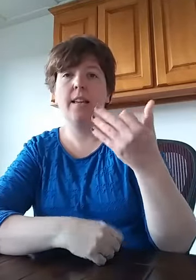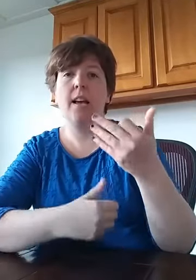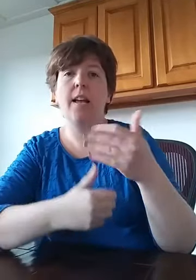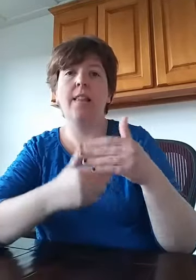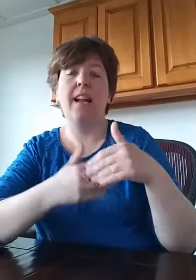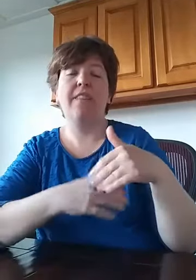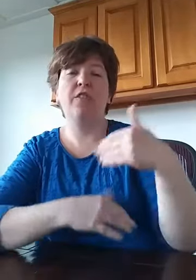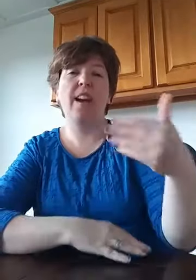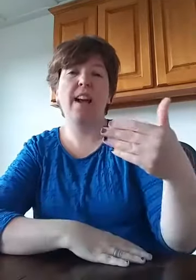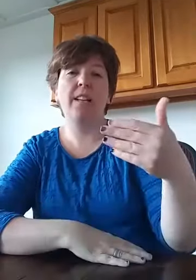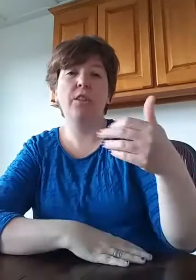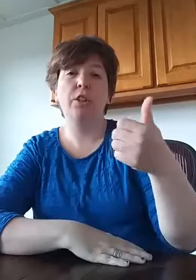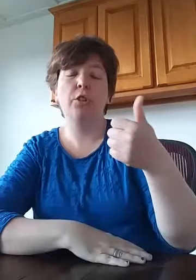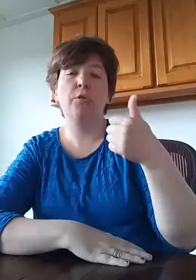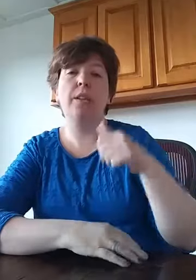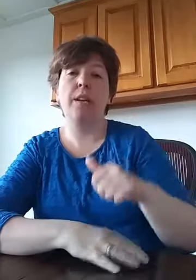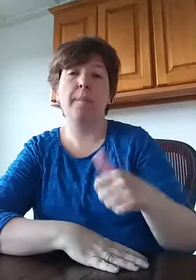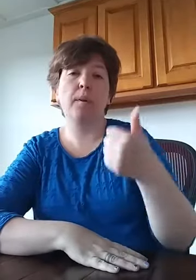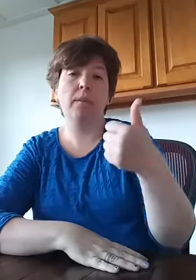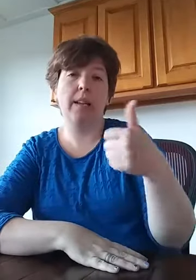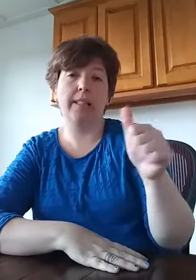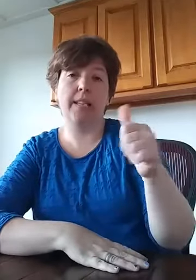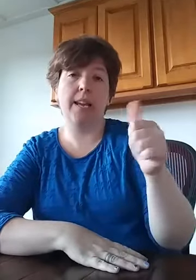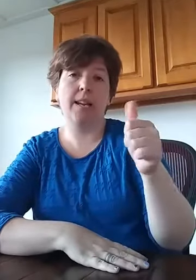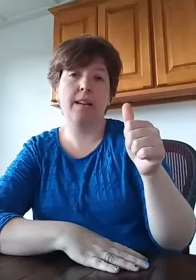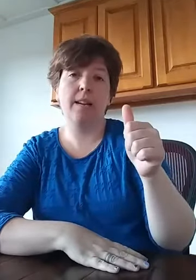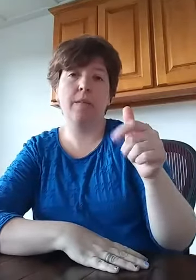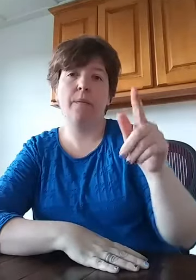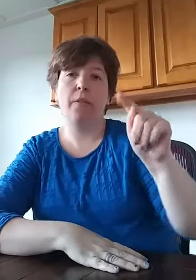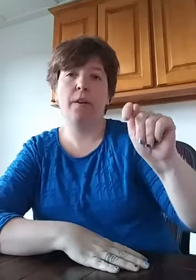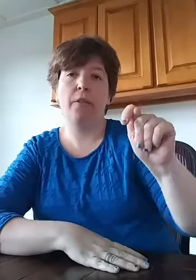And then after that, you do the number, like 10,